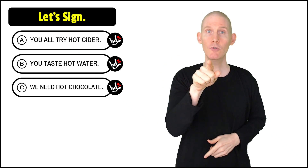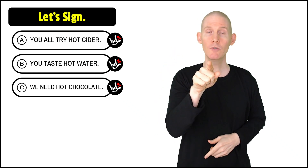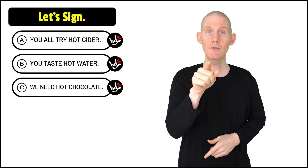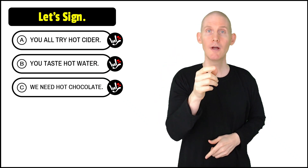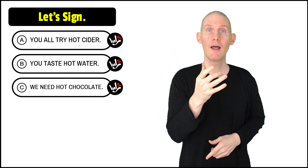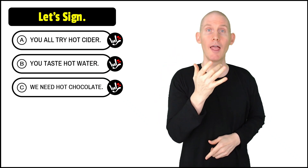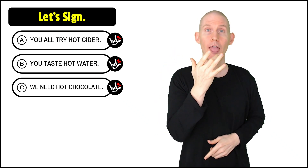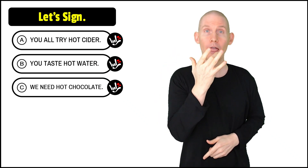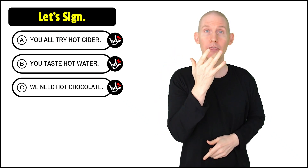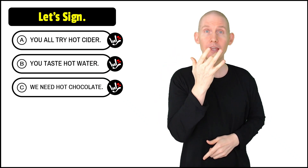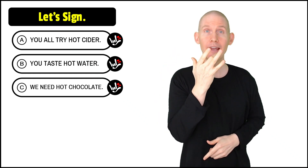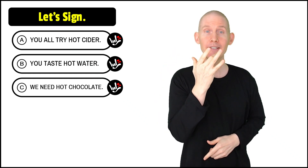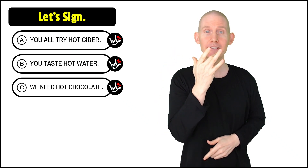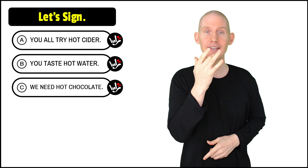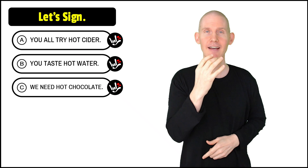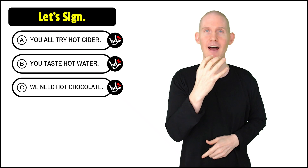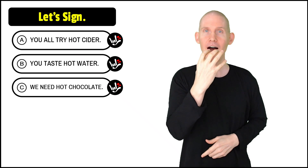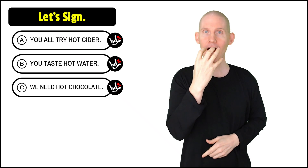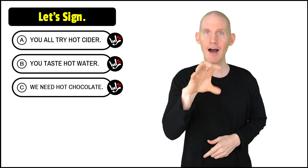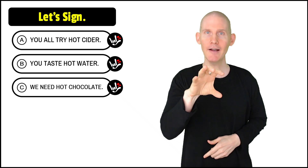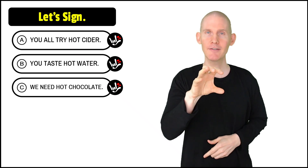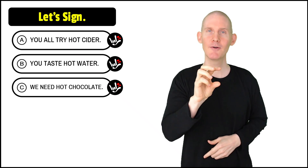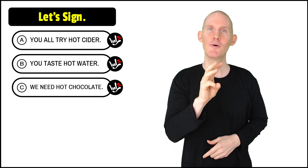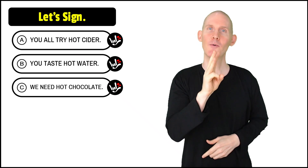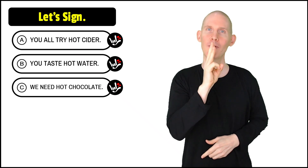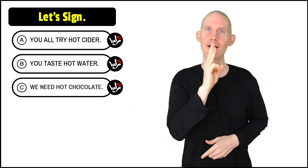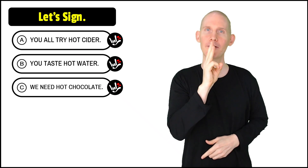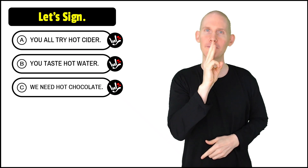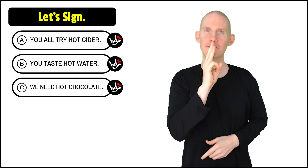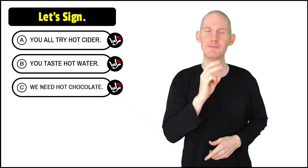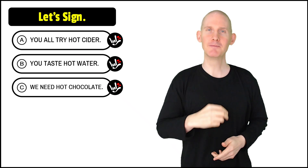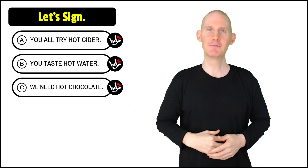You taste hot water.